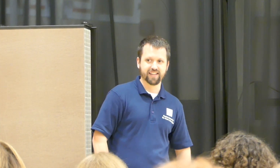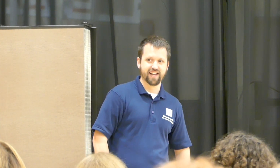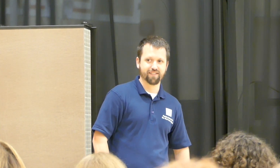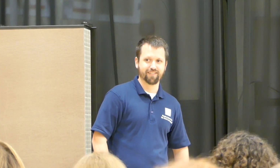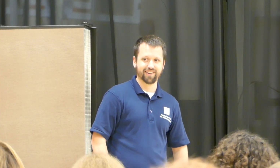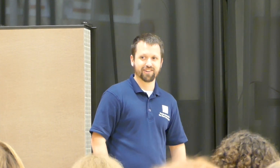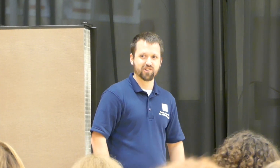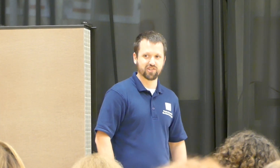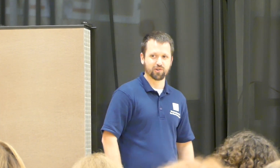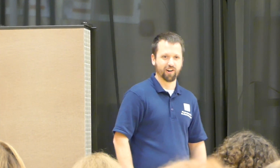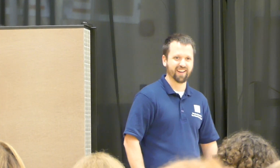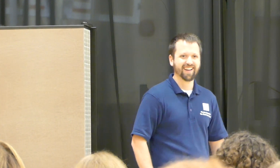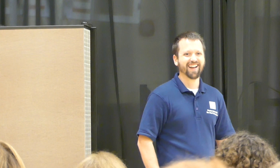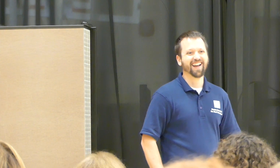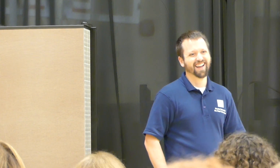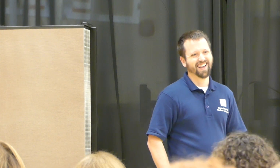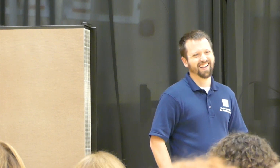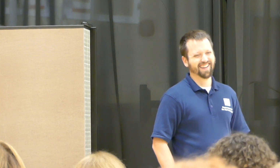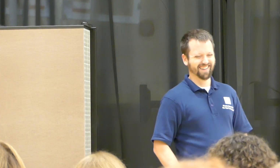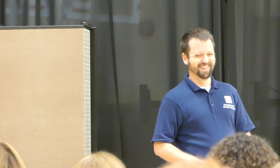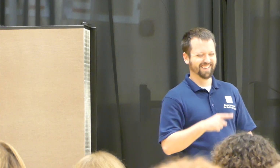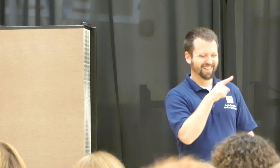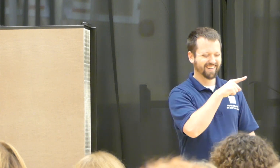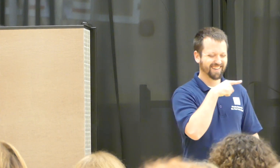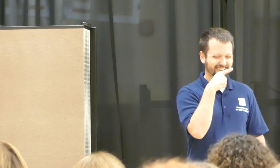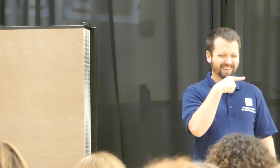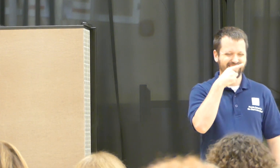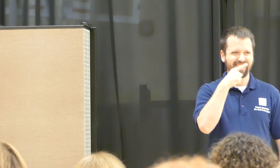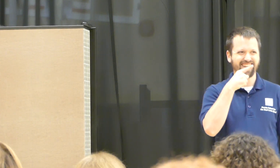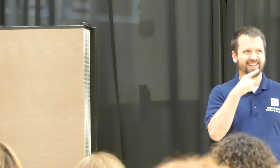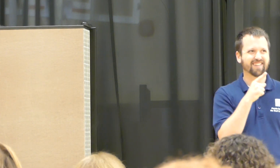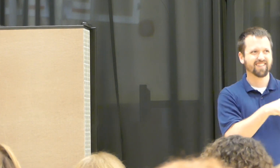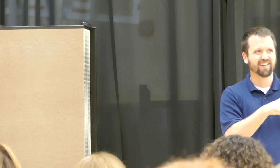that? Accusatory. This time it's next year.